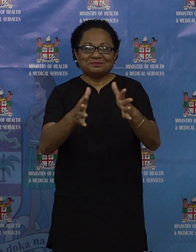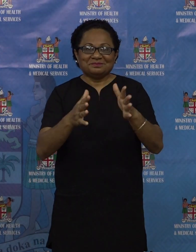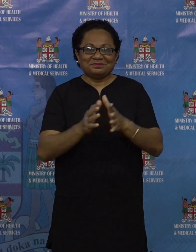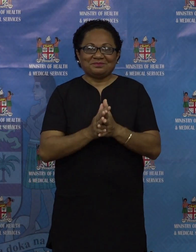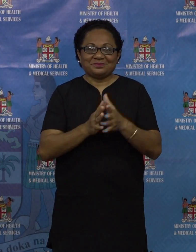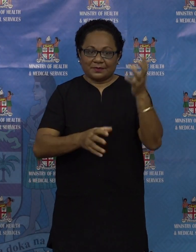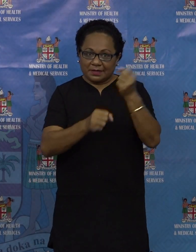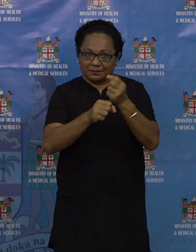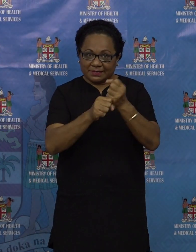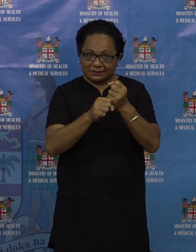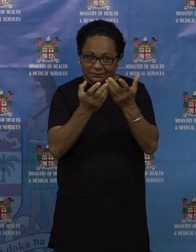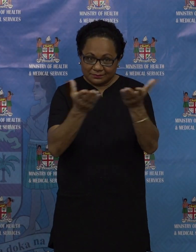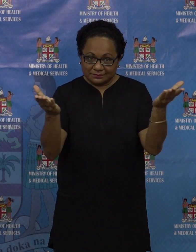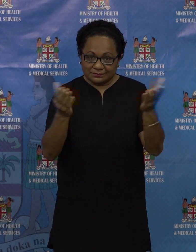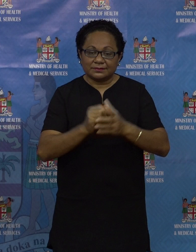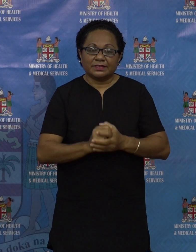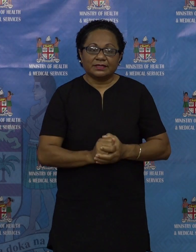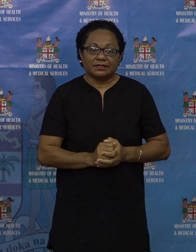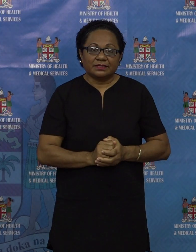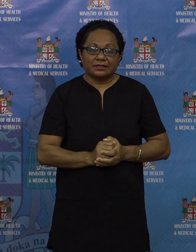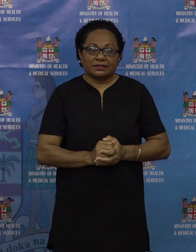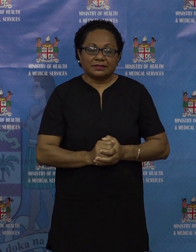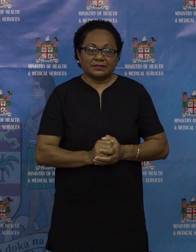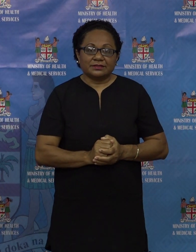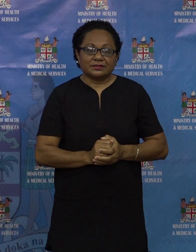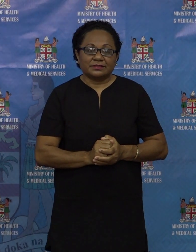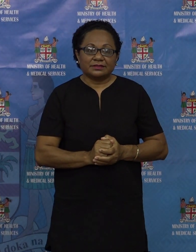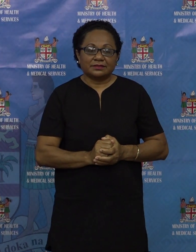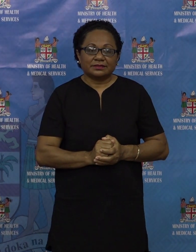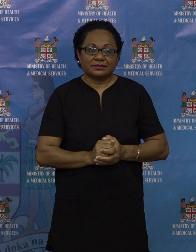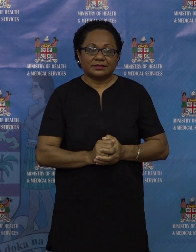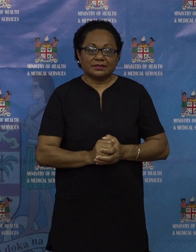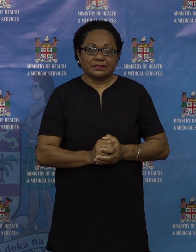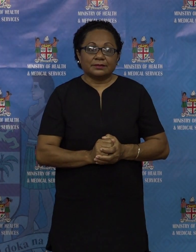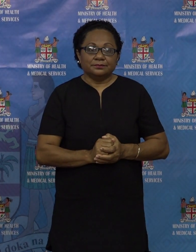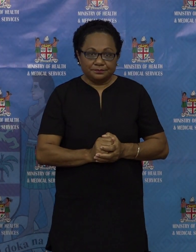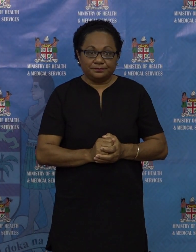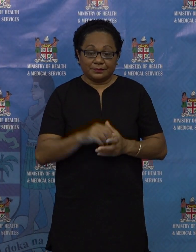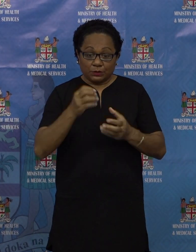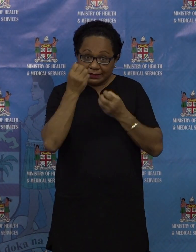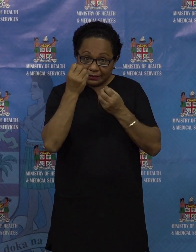to how this has informed our various decisions in terms of response.